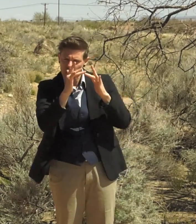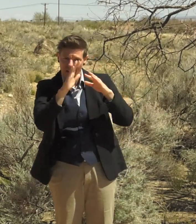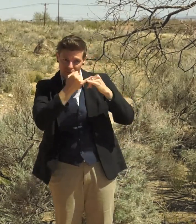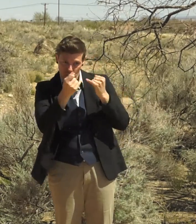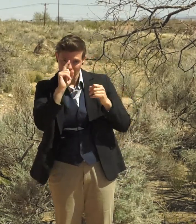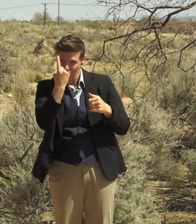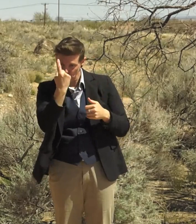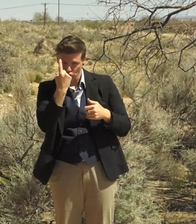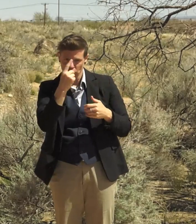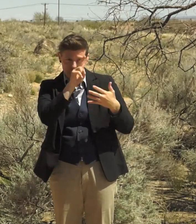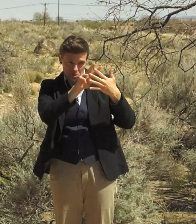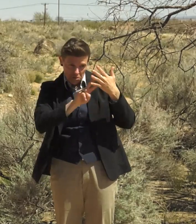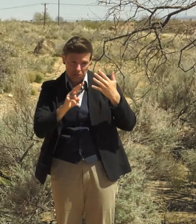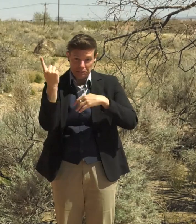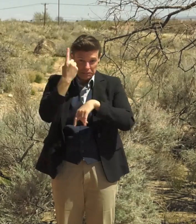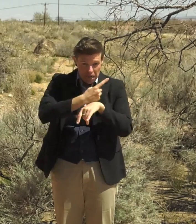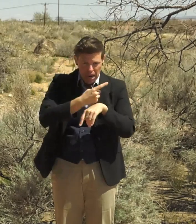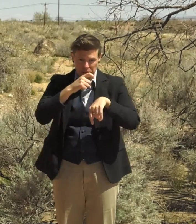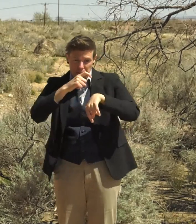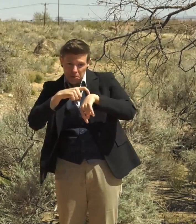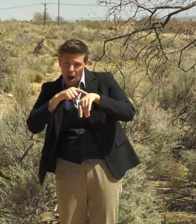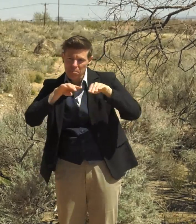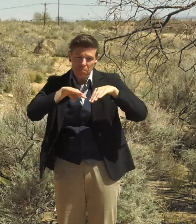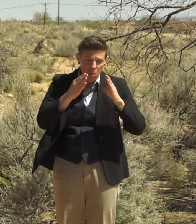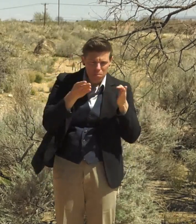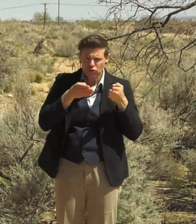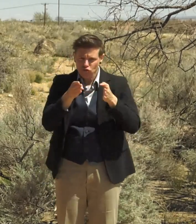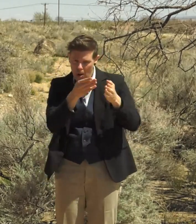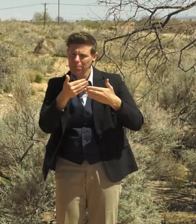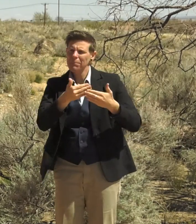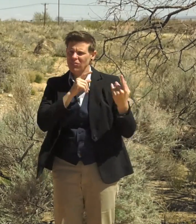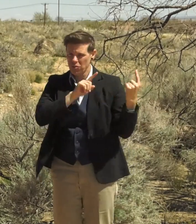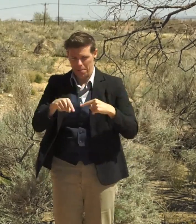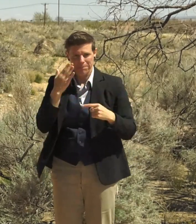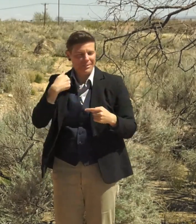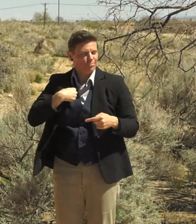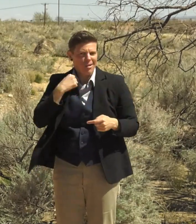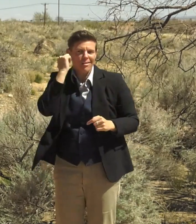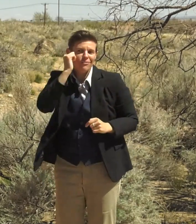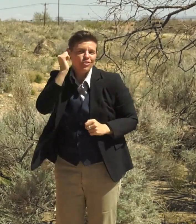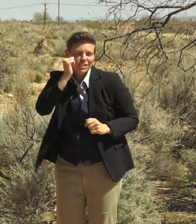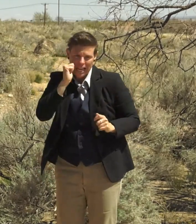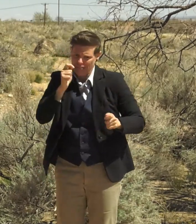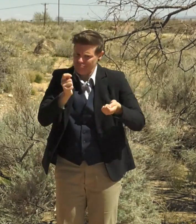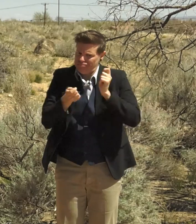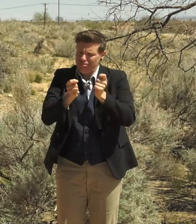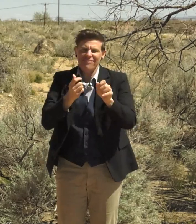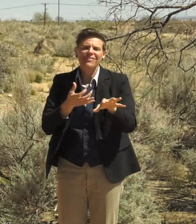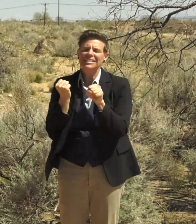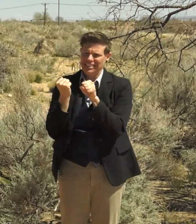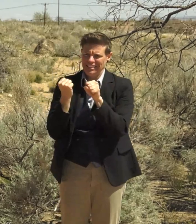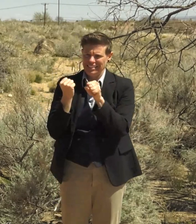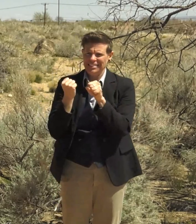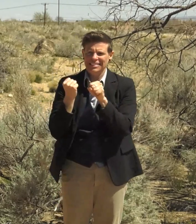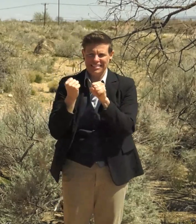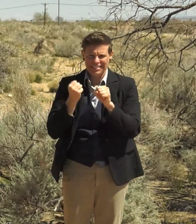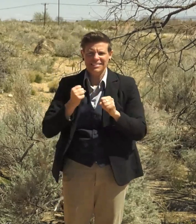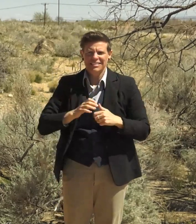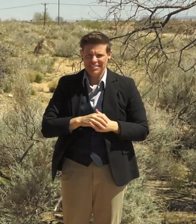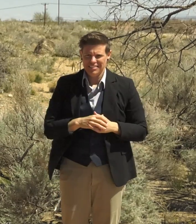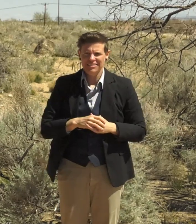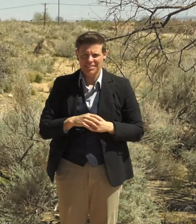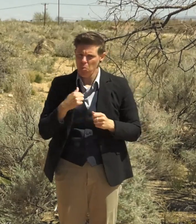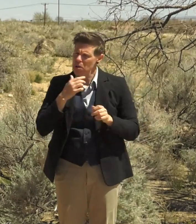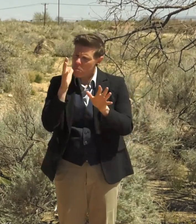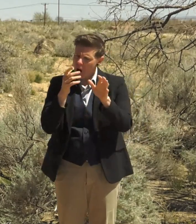are changing rapidly, and we are trying to respond as quickly as we can. We will be keeping our websites updated on a daily